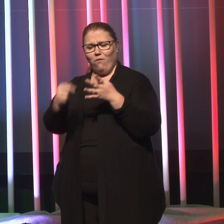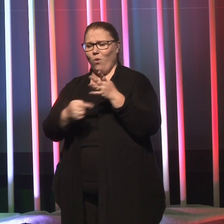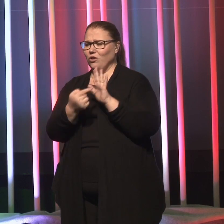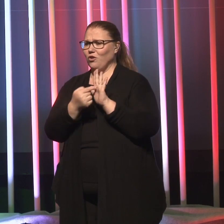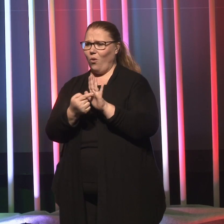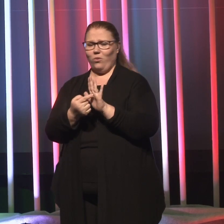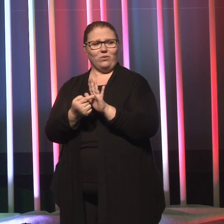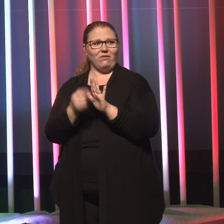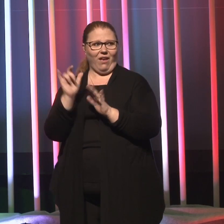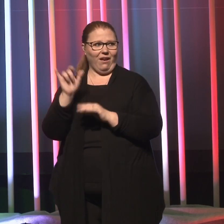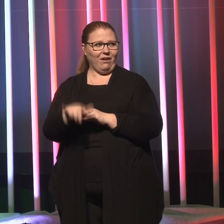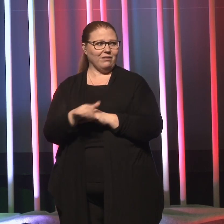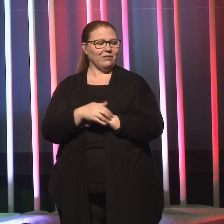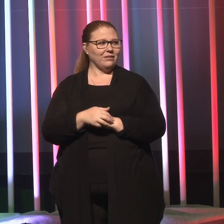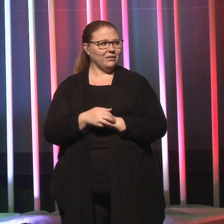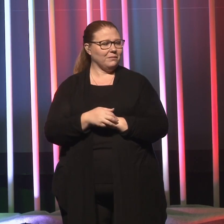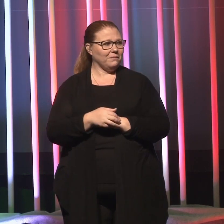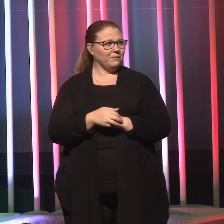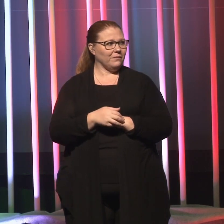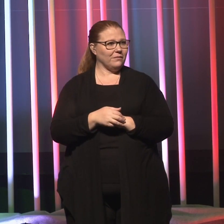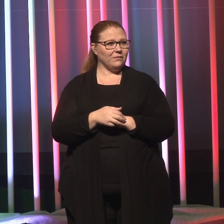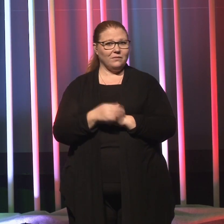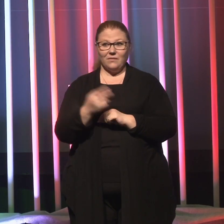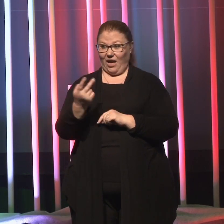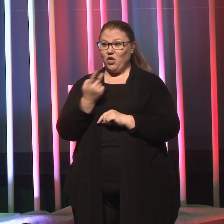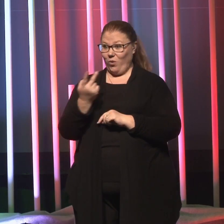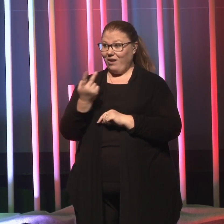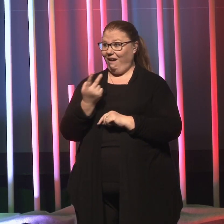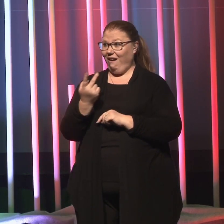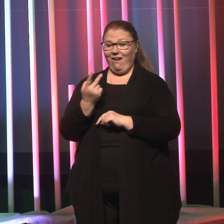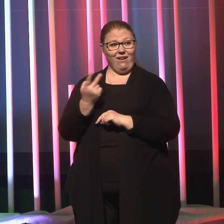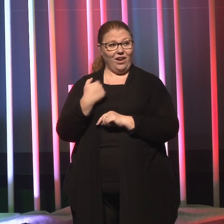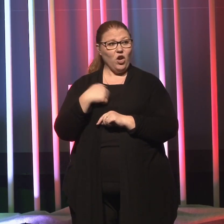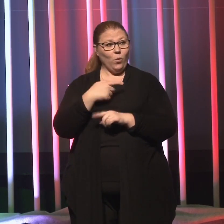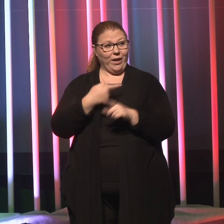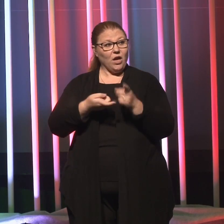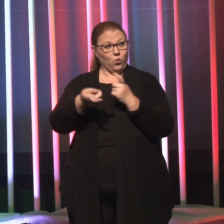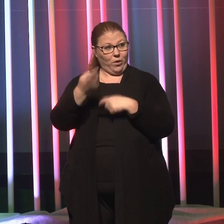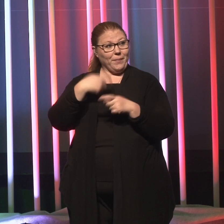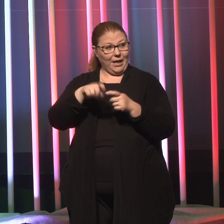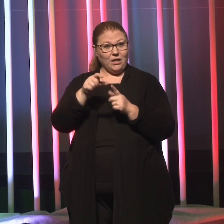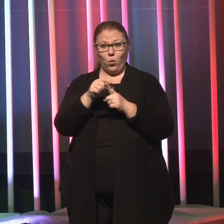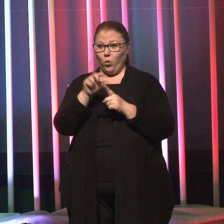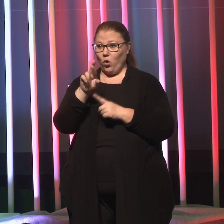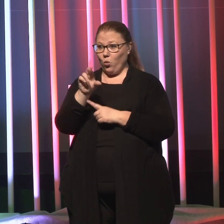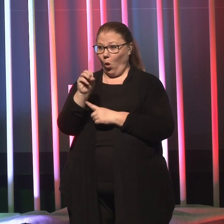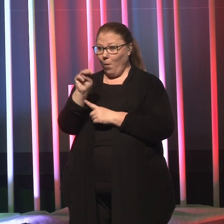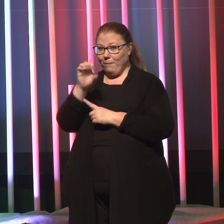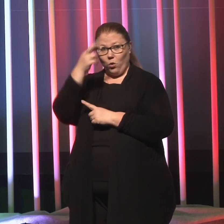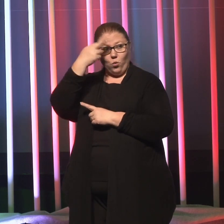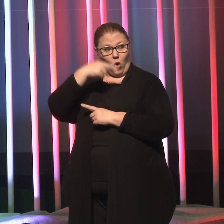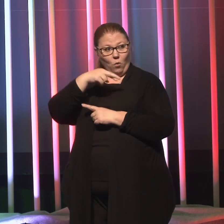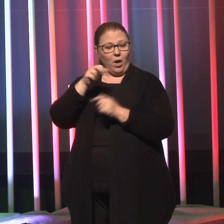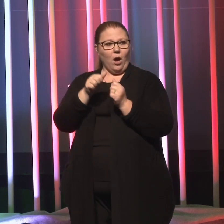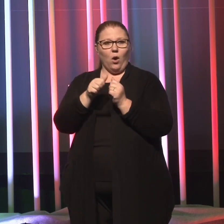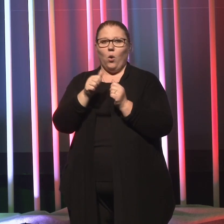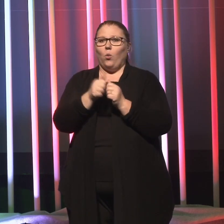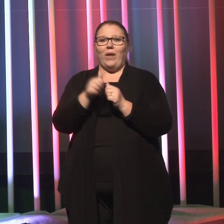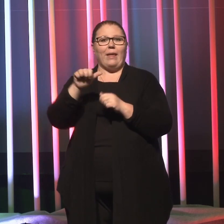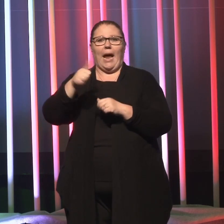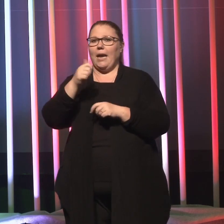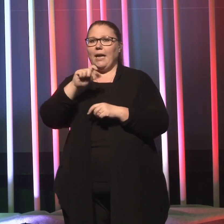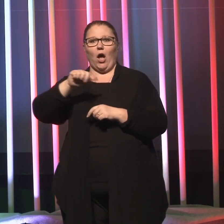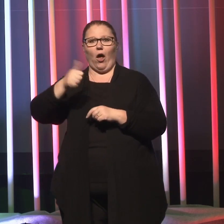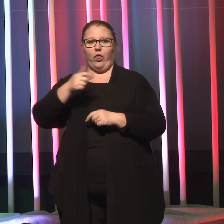of it. And you and I, while it's difficult, we can replace Rome, the word Rome, with any other empire of any